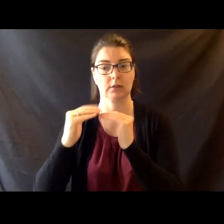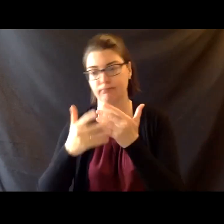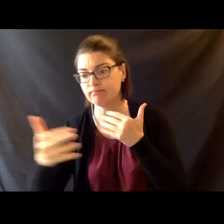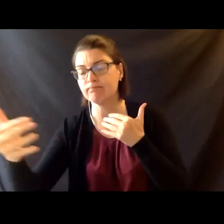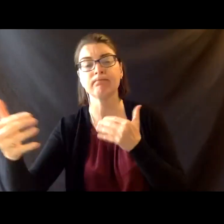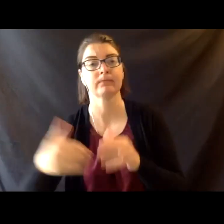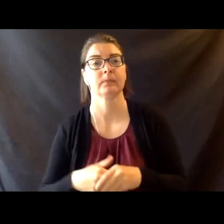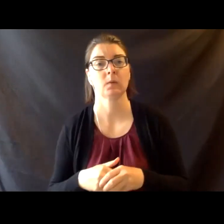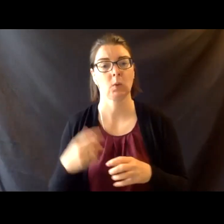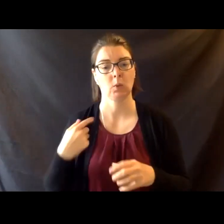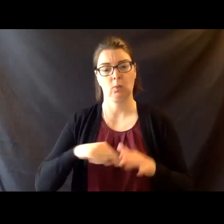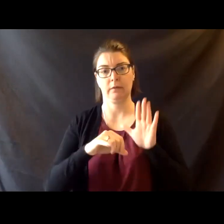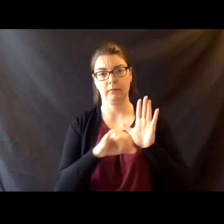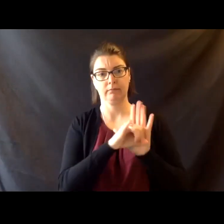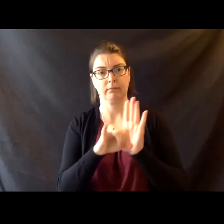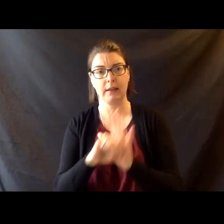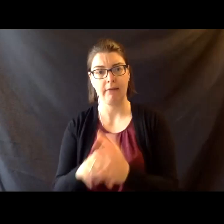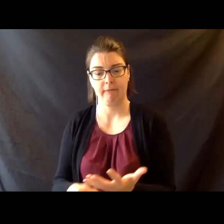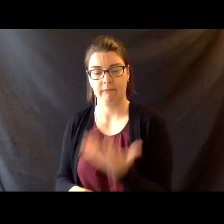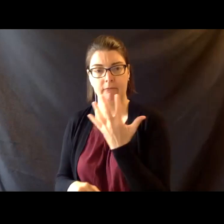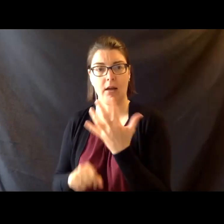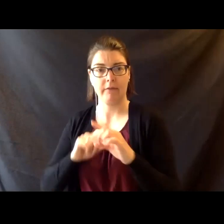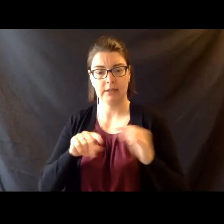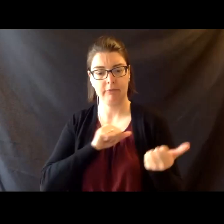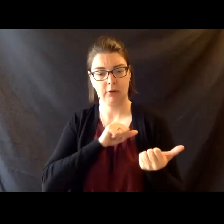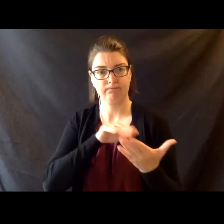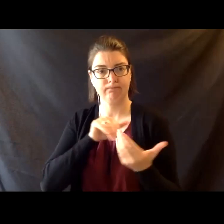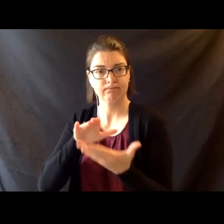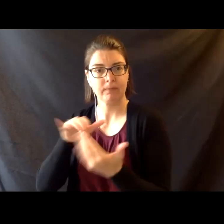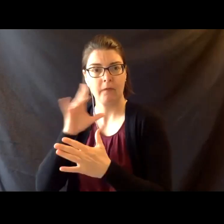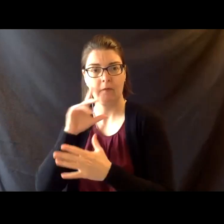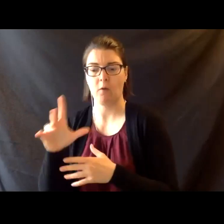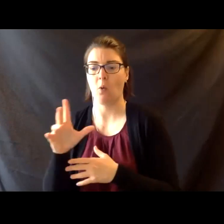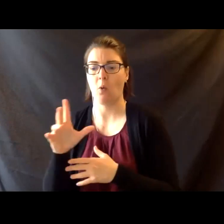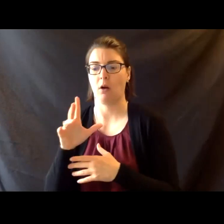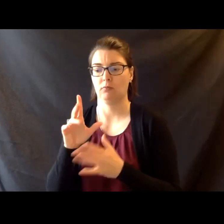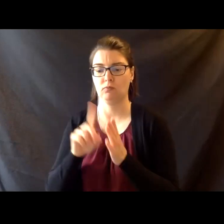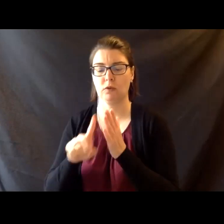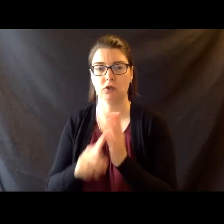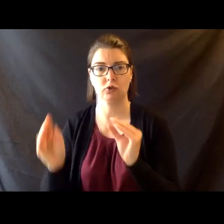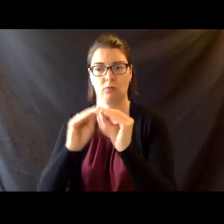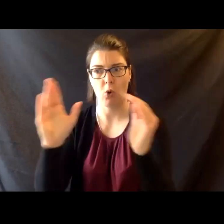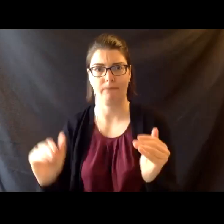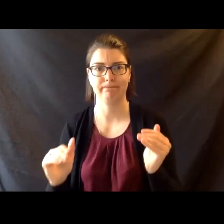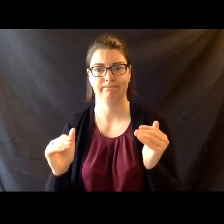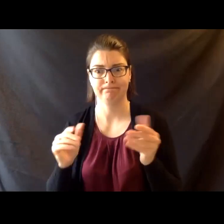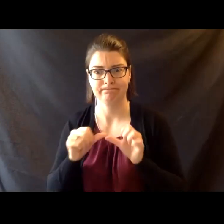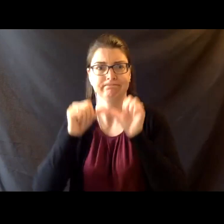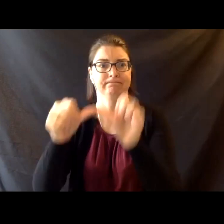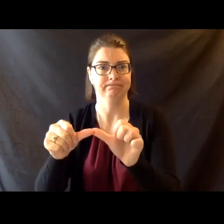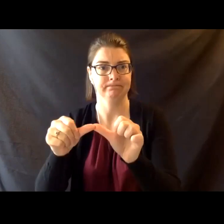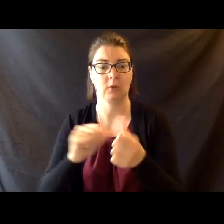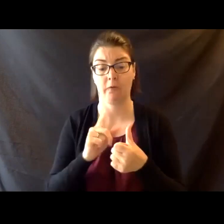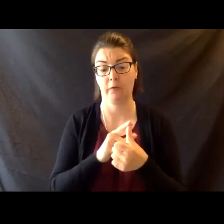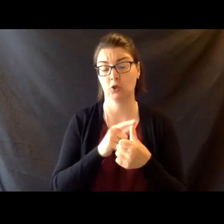we've identified five areas of opportunity to further accelerate our research growth and success. Number one is